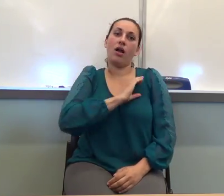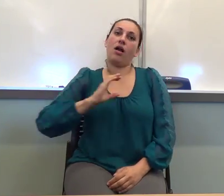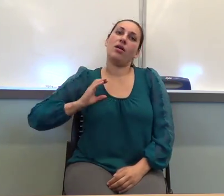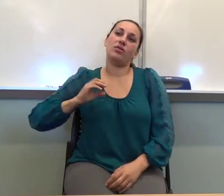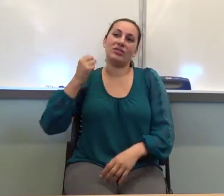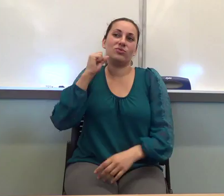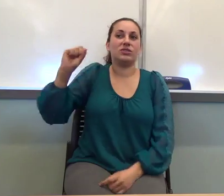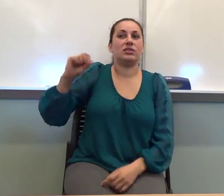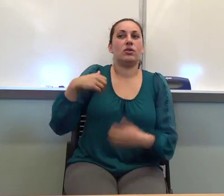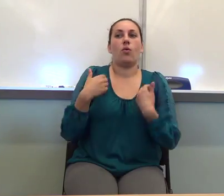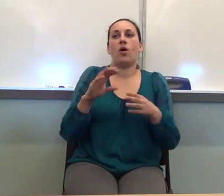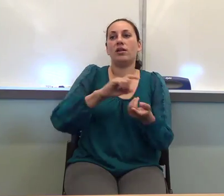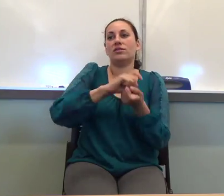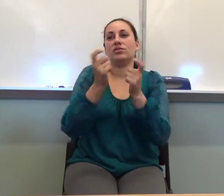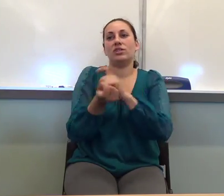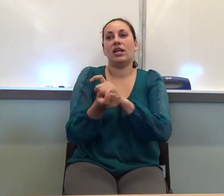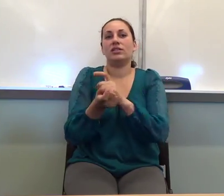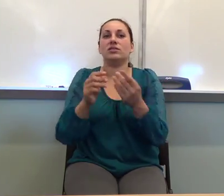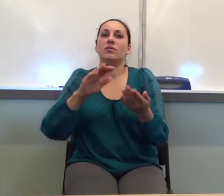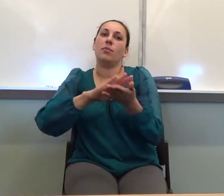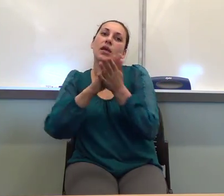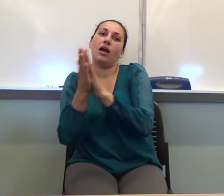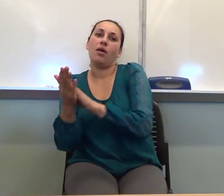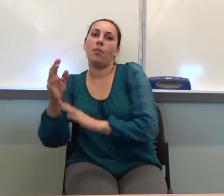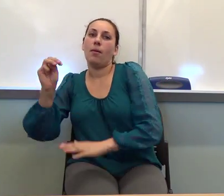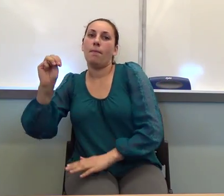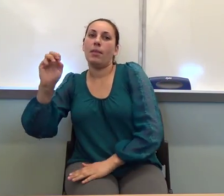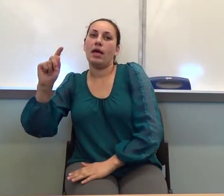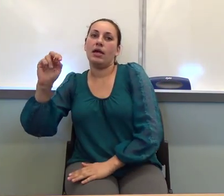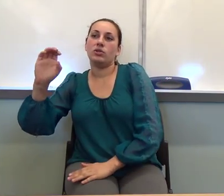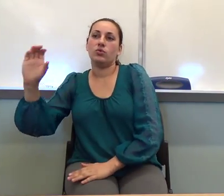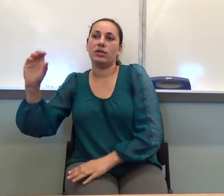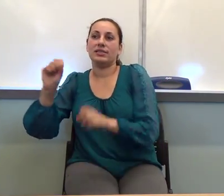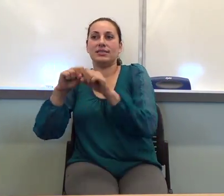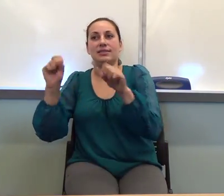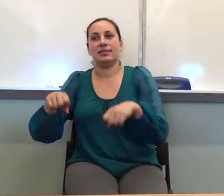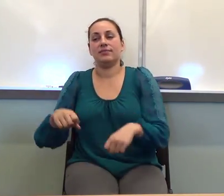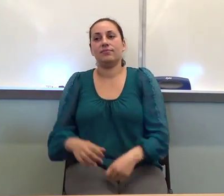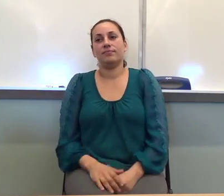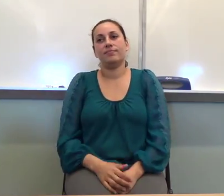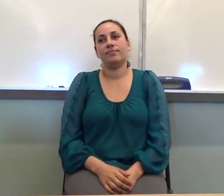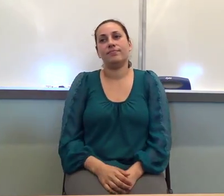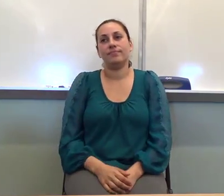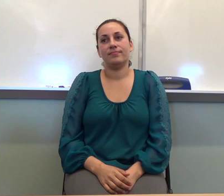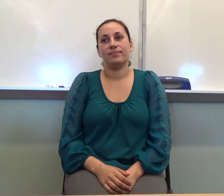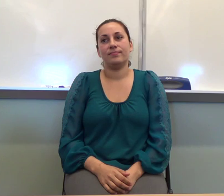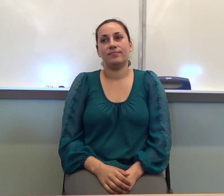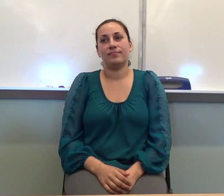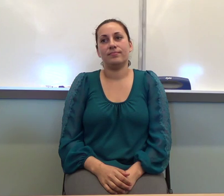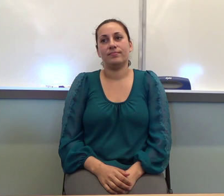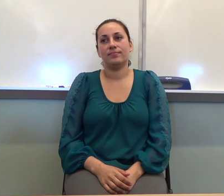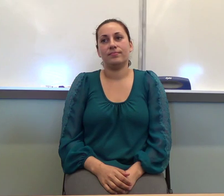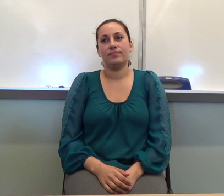Right. All right, so we want sugar per fluid ounce, which means we're going to have to take that 65 and divide it by 20